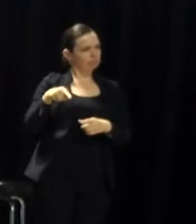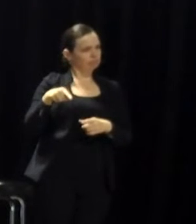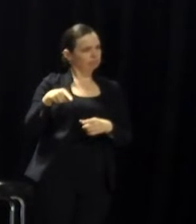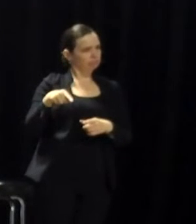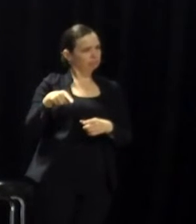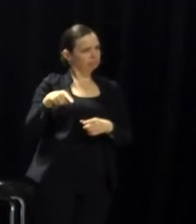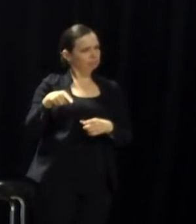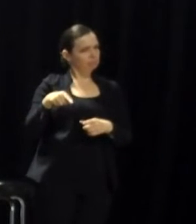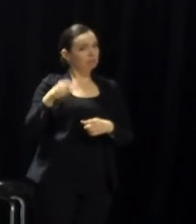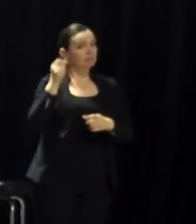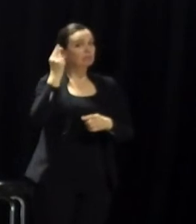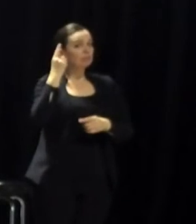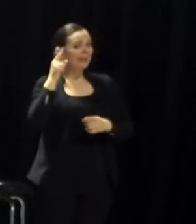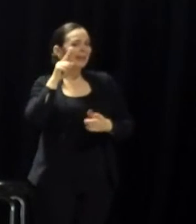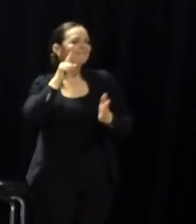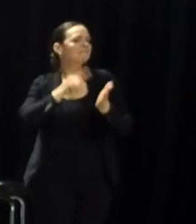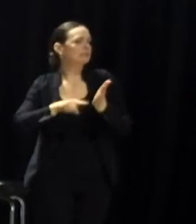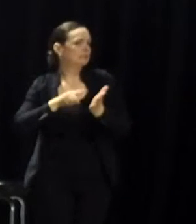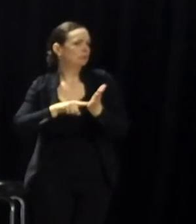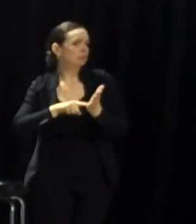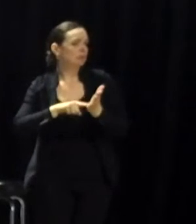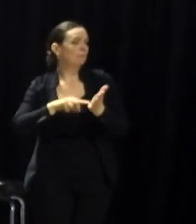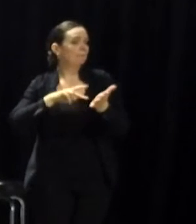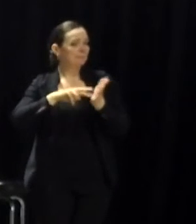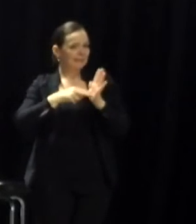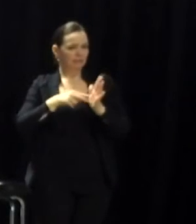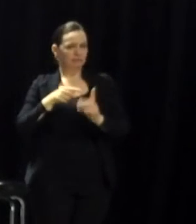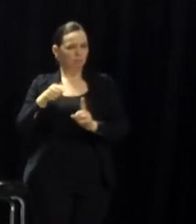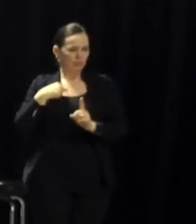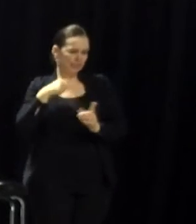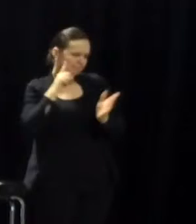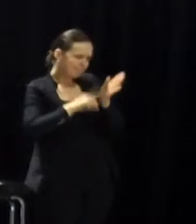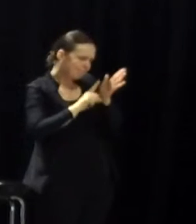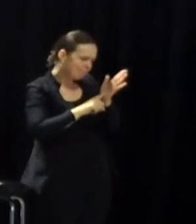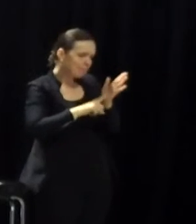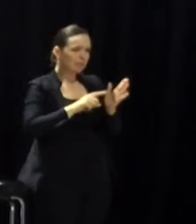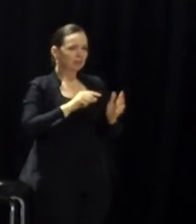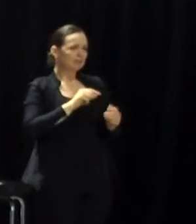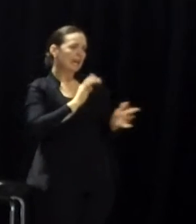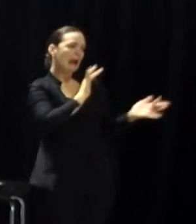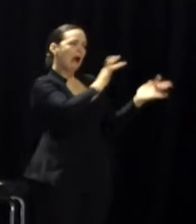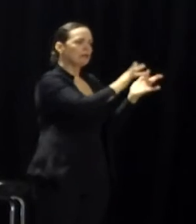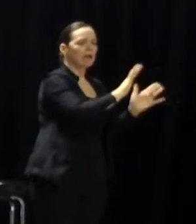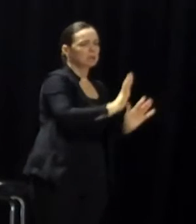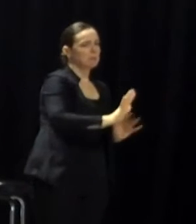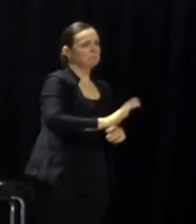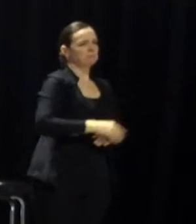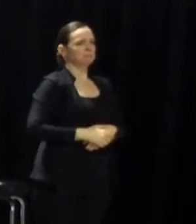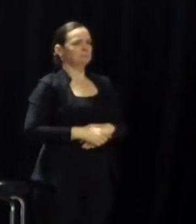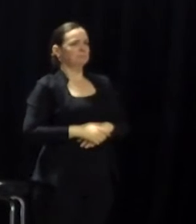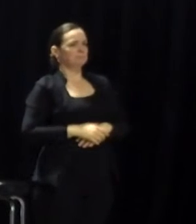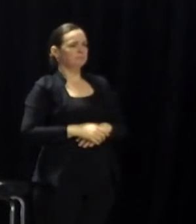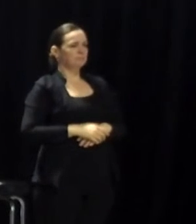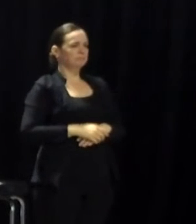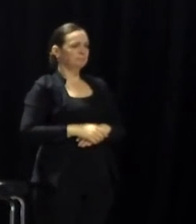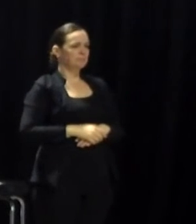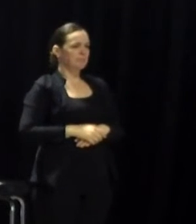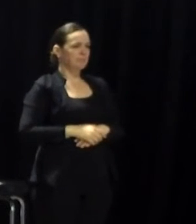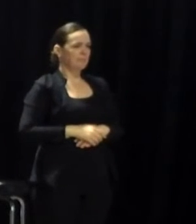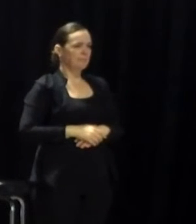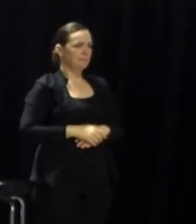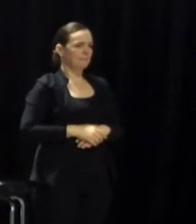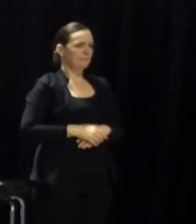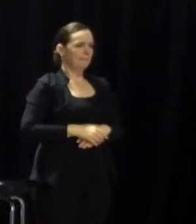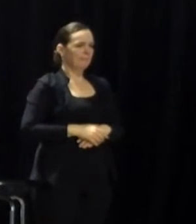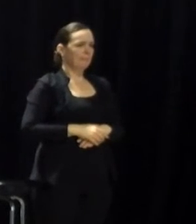would hypothetically take in the overflow cases each day from the other counties, including